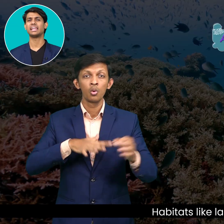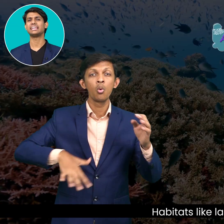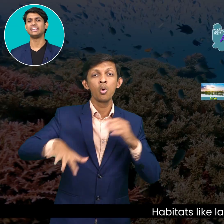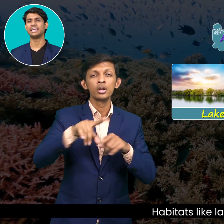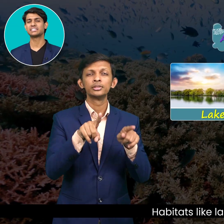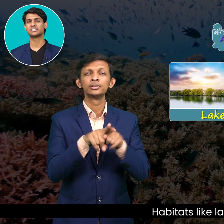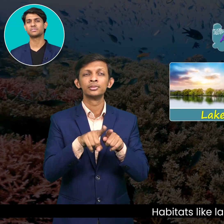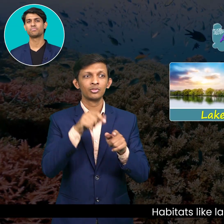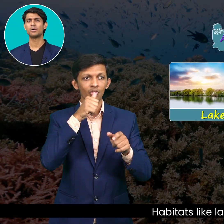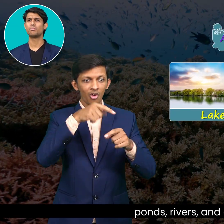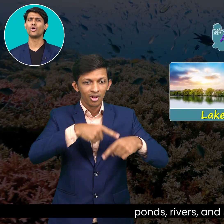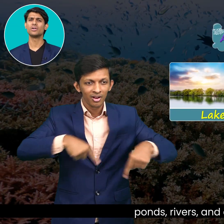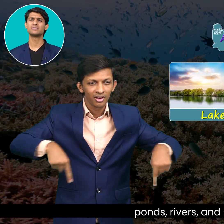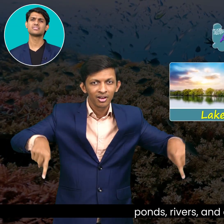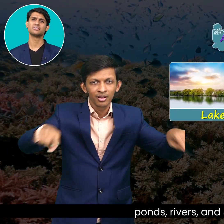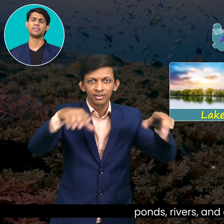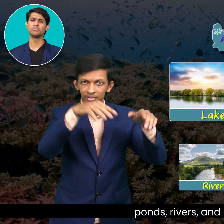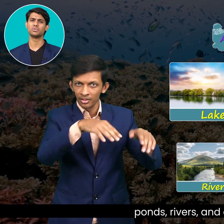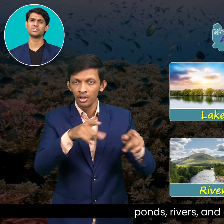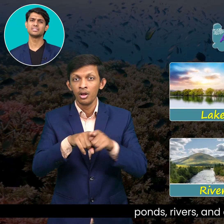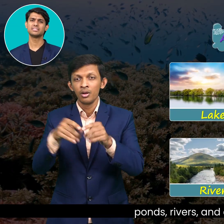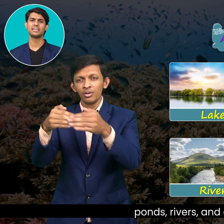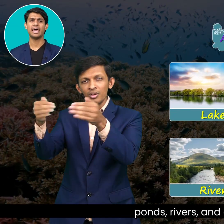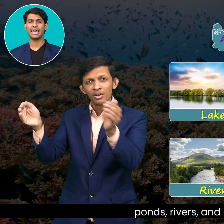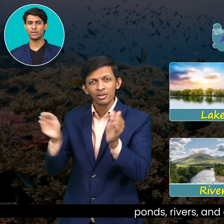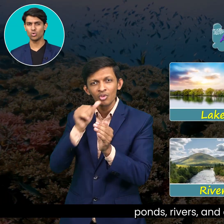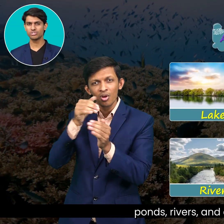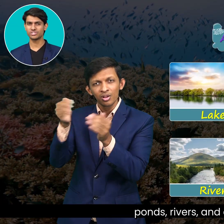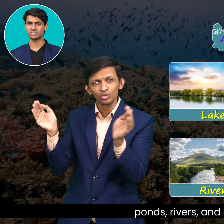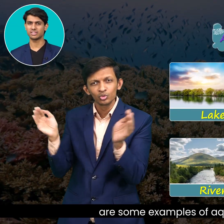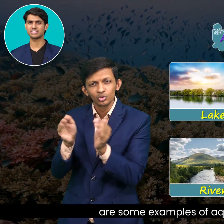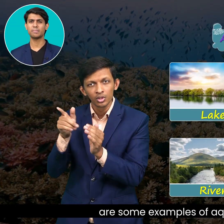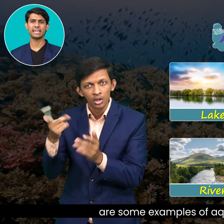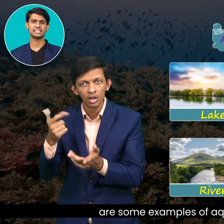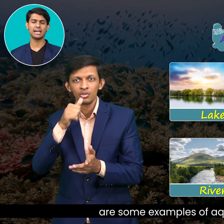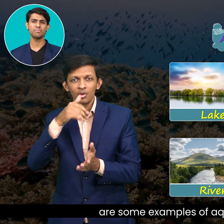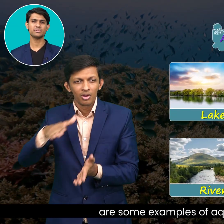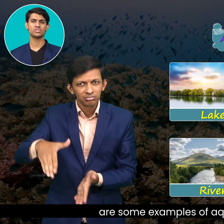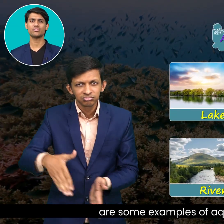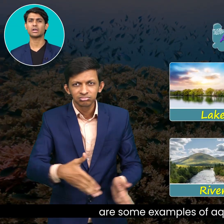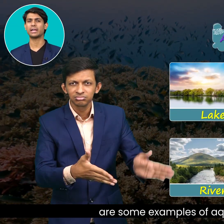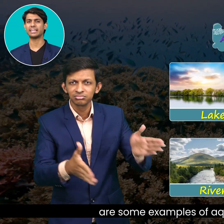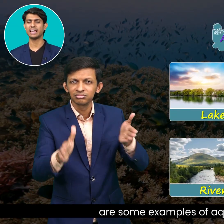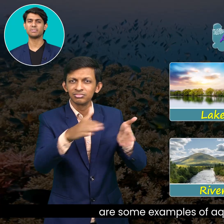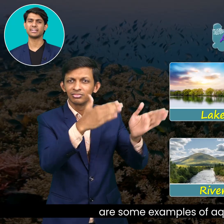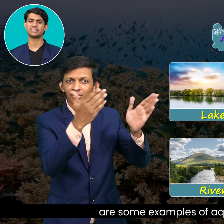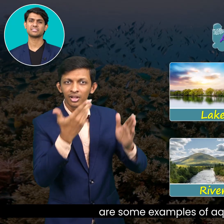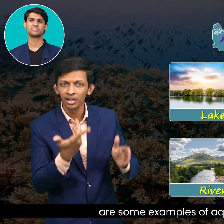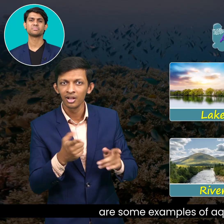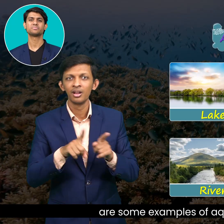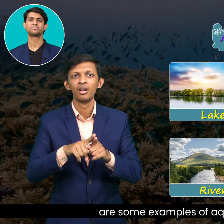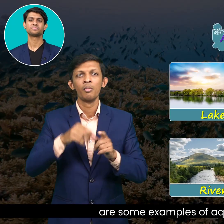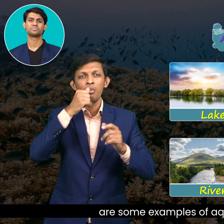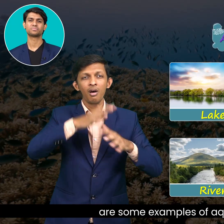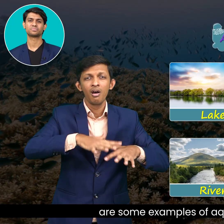Habitats like lakes, ponds, rivers, and oceans are some examples of aquatic